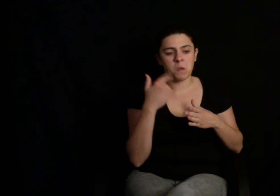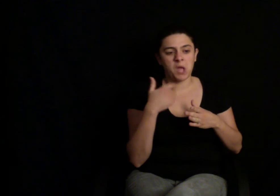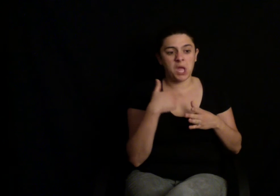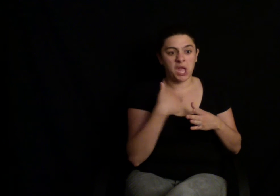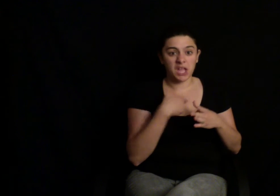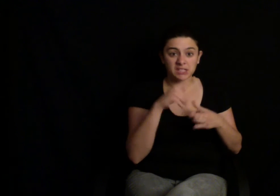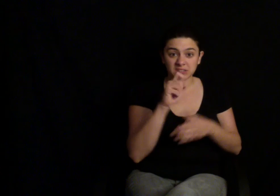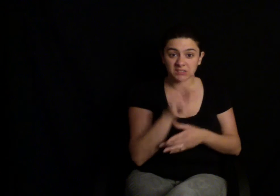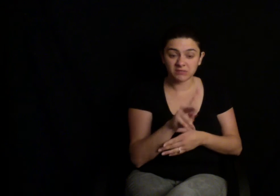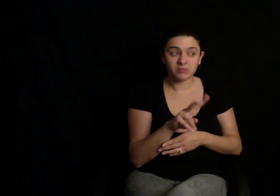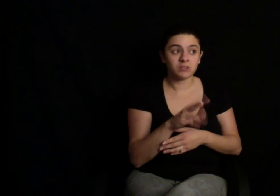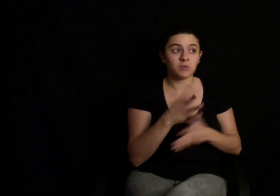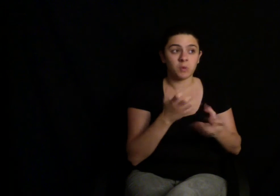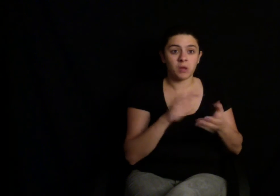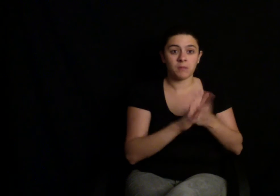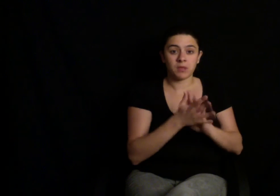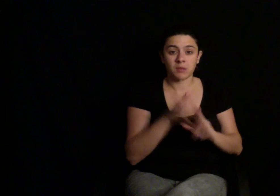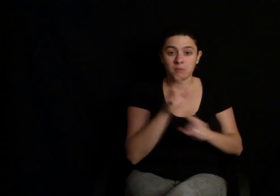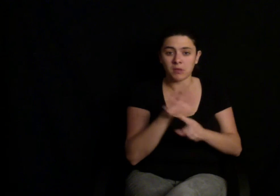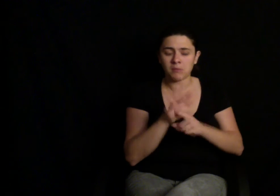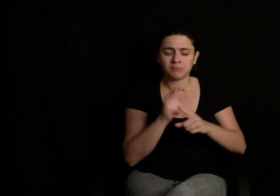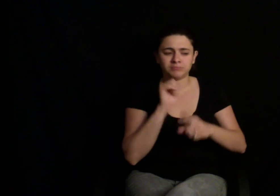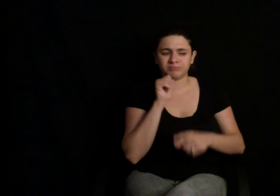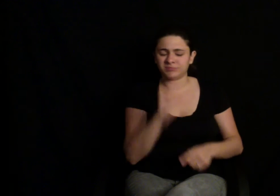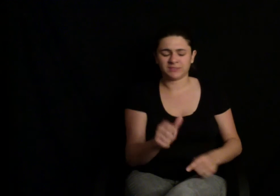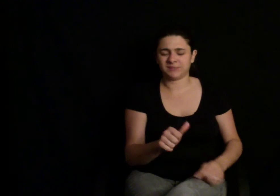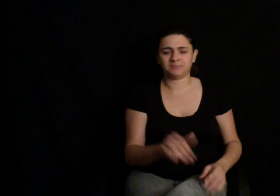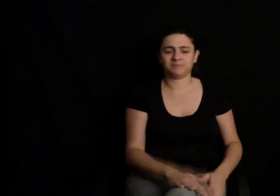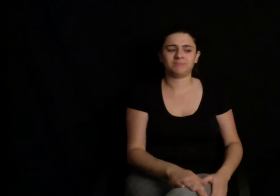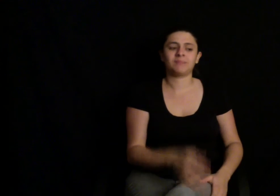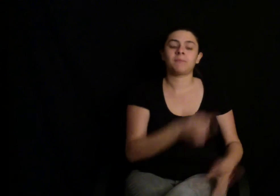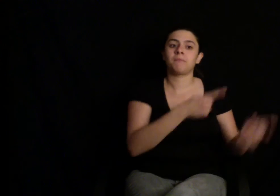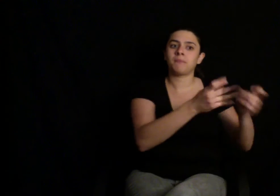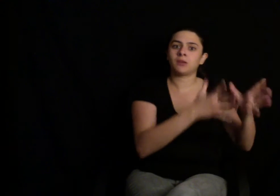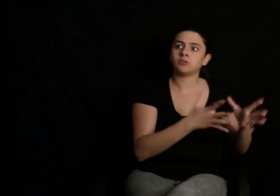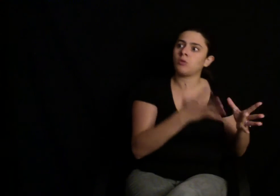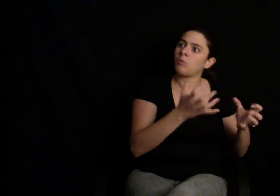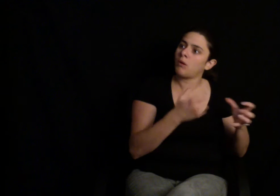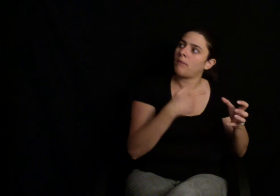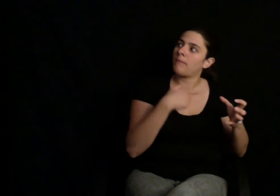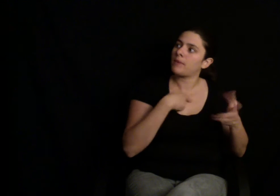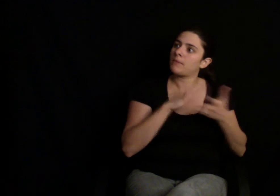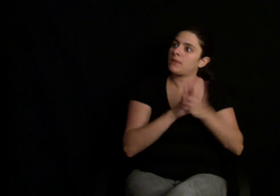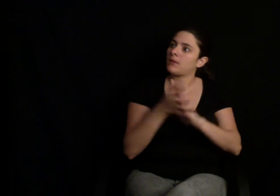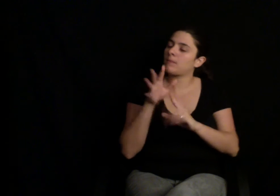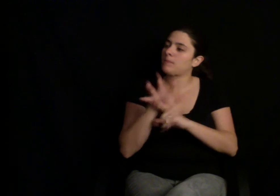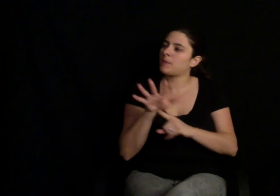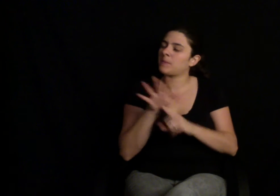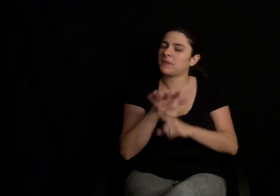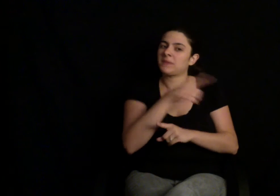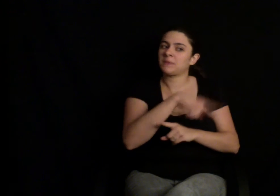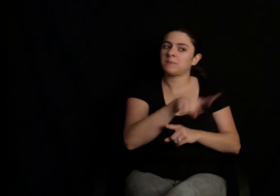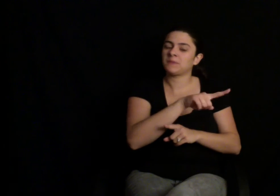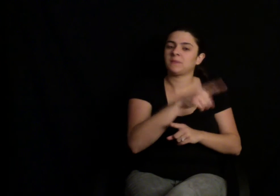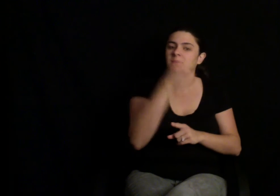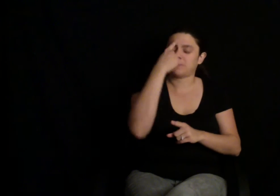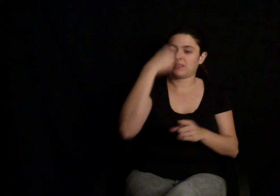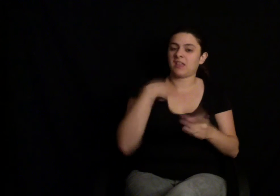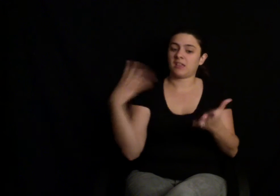private person. I didn't really like the situation, and they kind of were thinking that I wasn't taking advantage of it fully enough, and there was a lot of